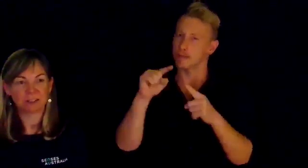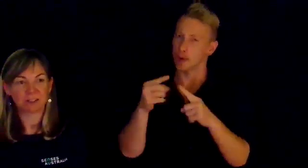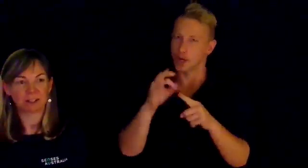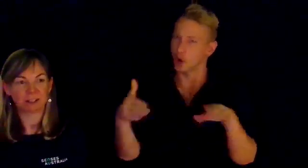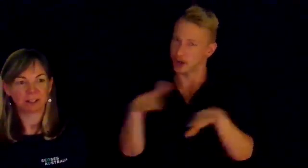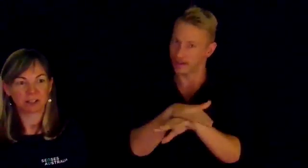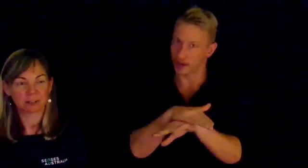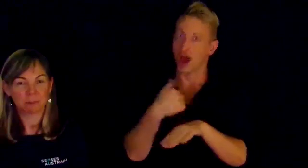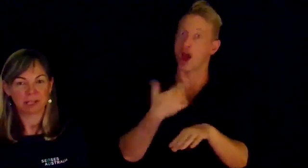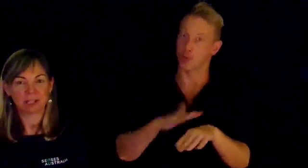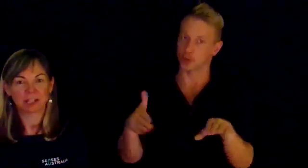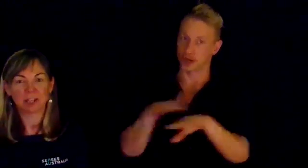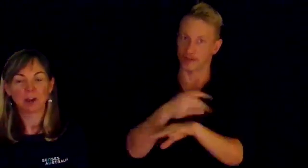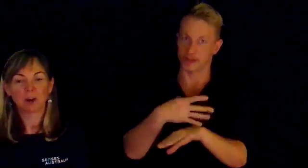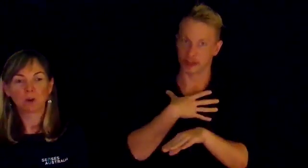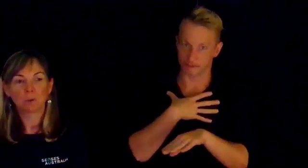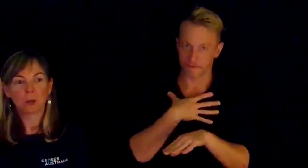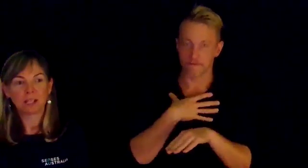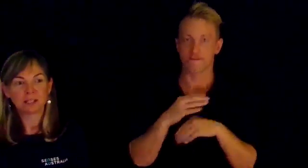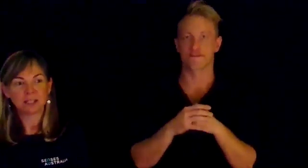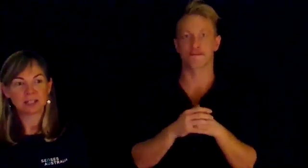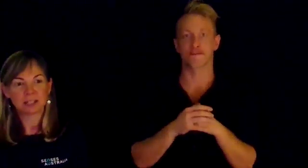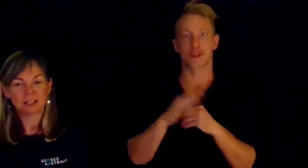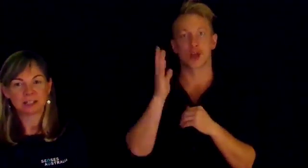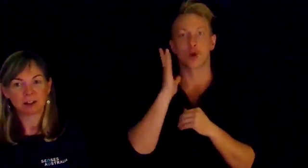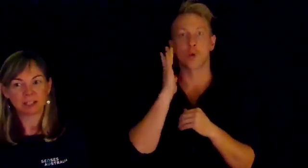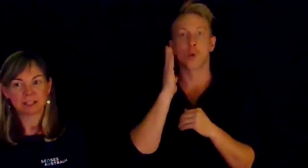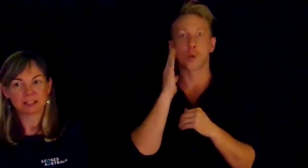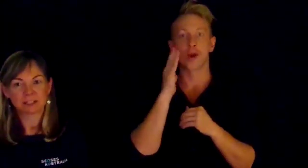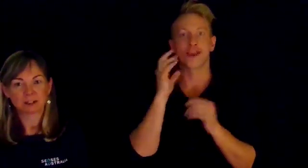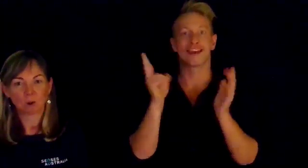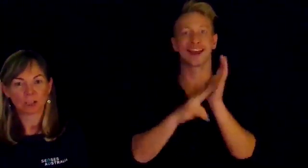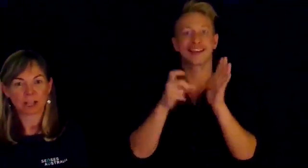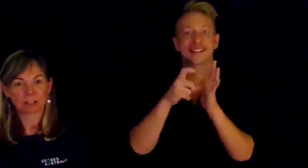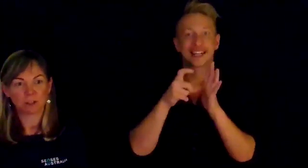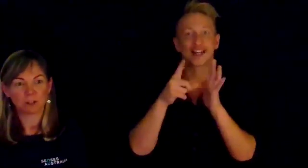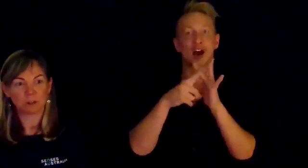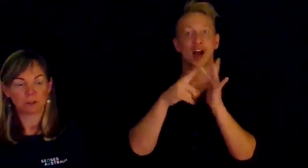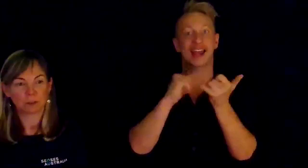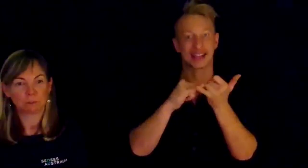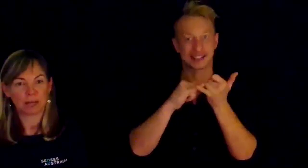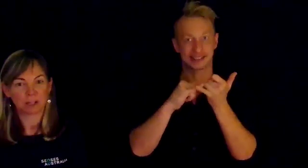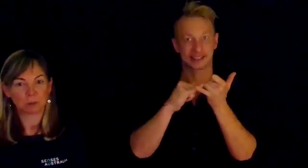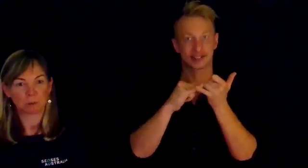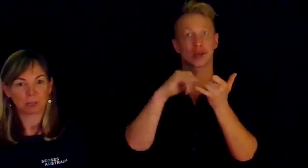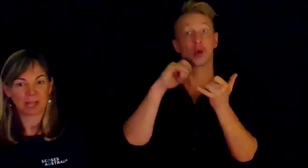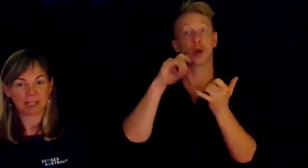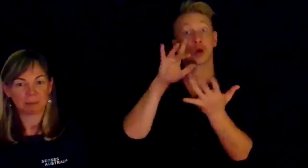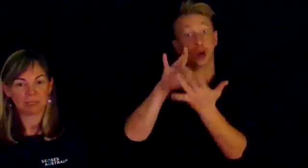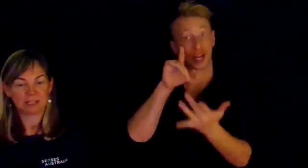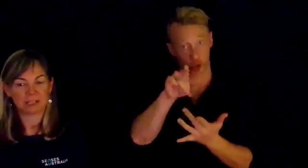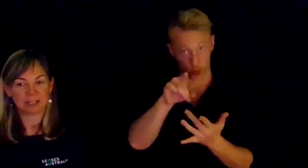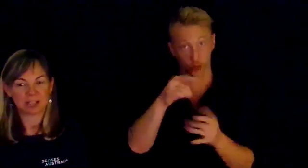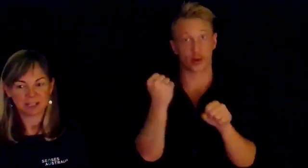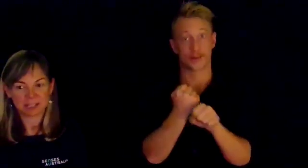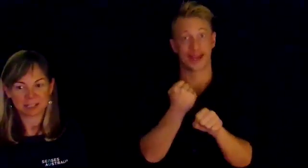covered that I'd like to make. When the NDIS contacts you to make your